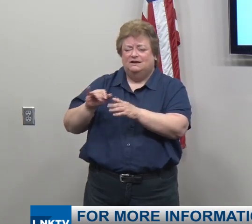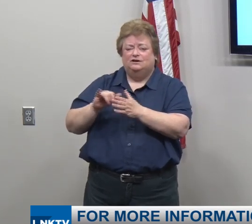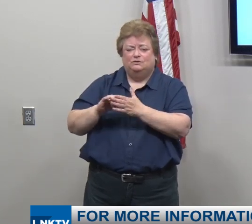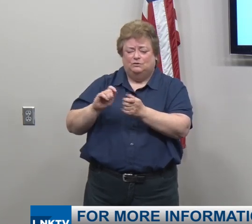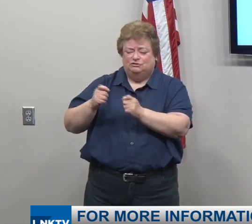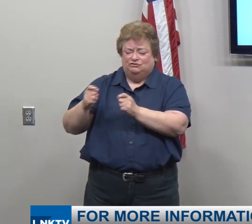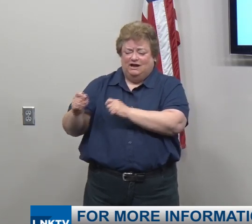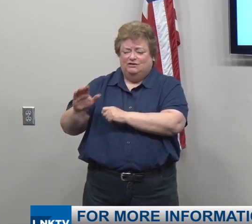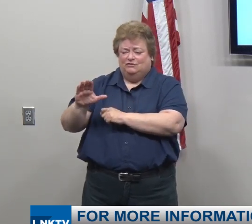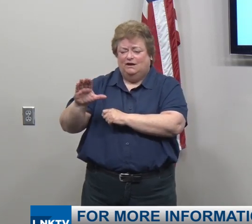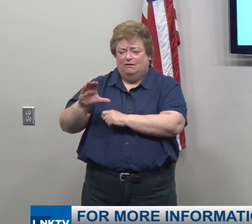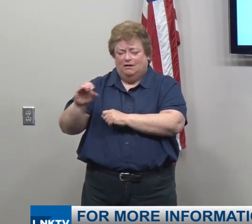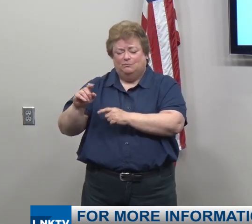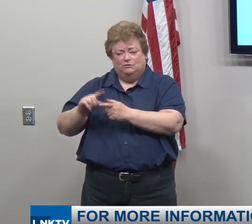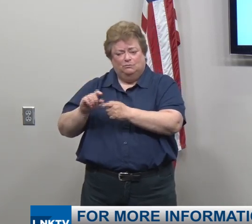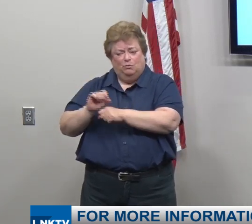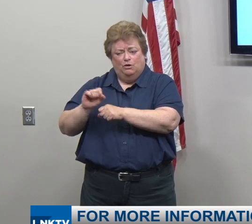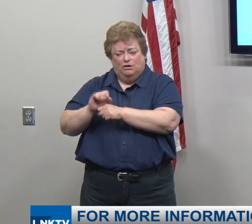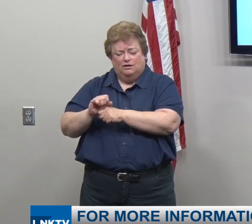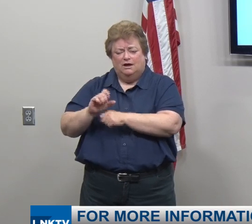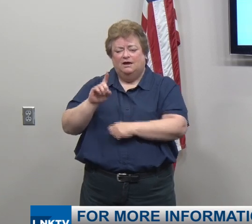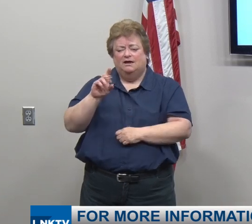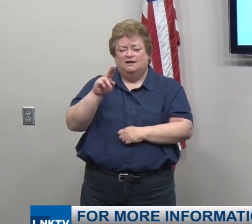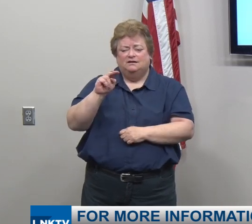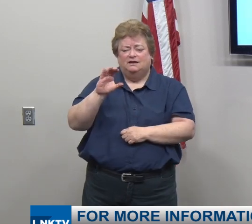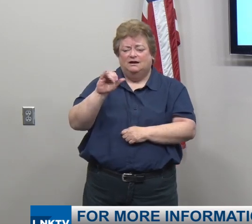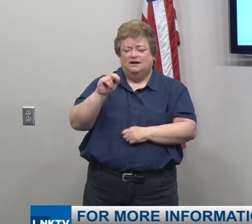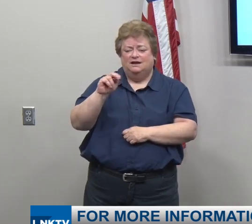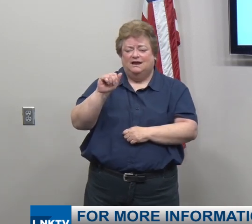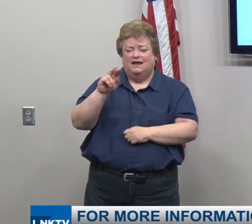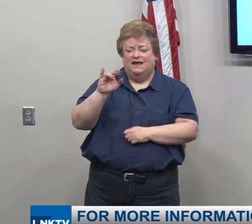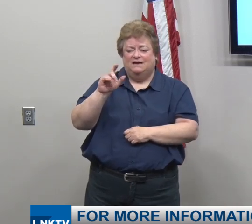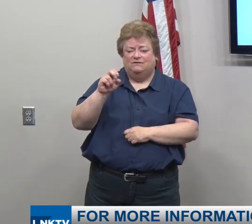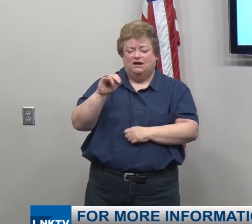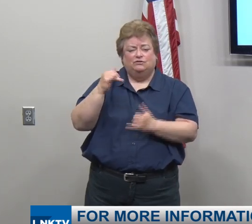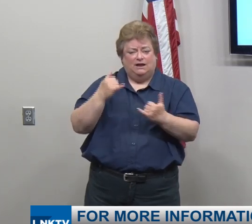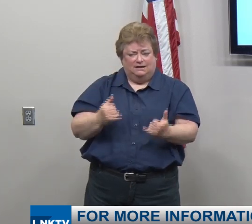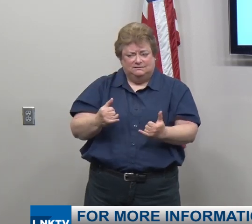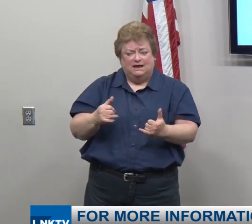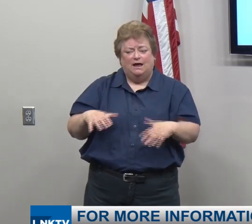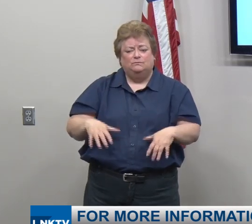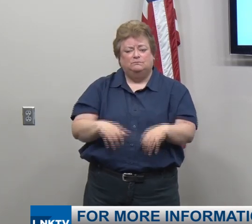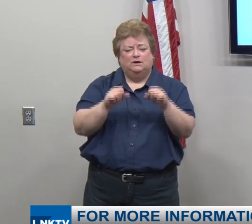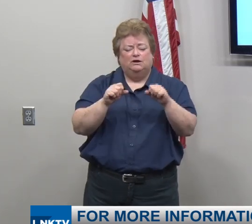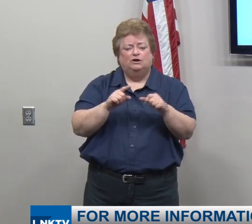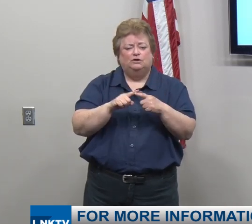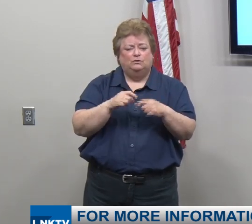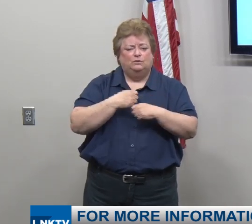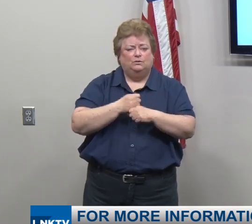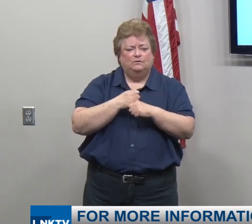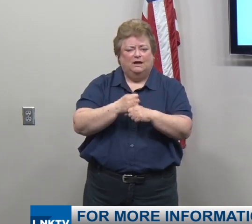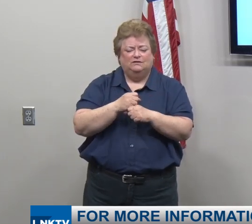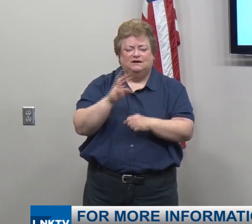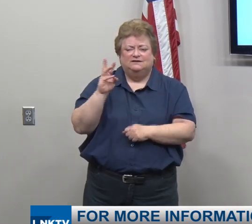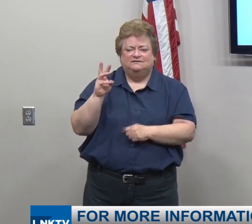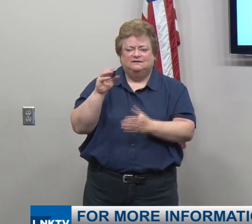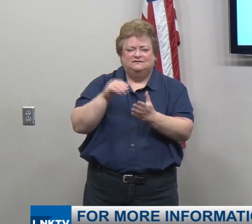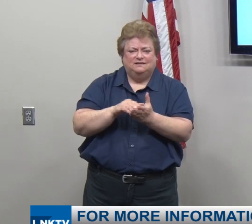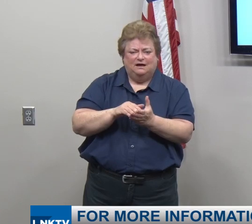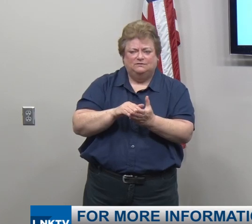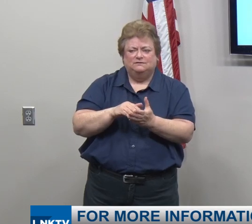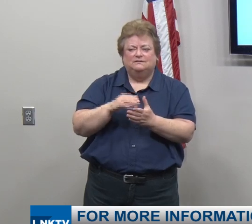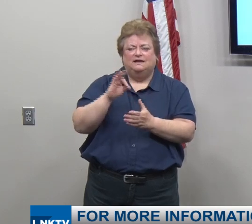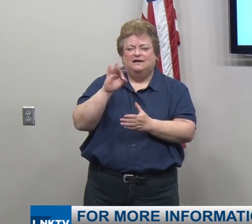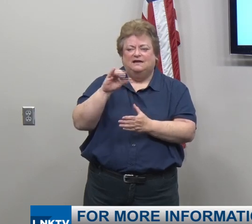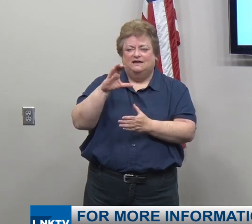operations to fill this critical need. Duncan Aviation, for example, has stepped up and offered to manufacture 6,000